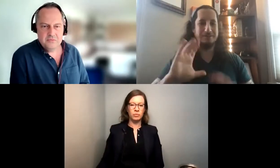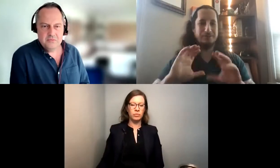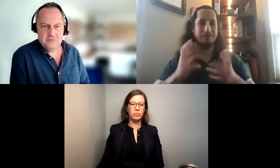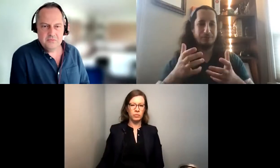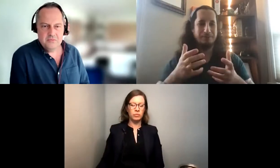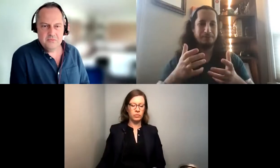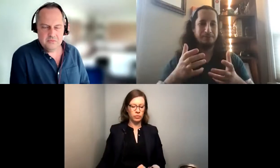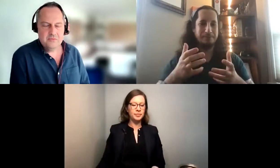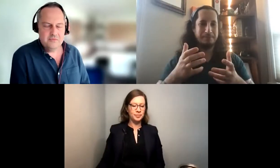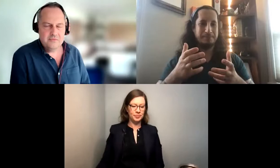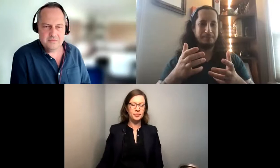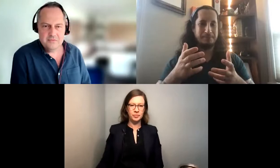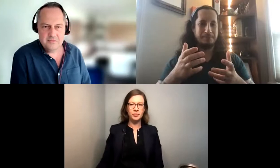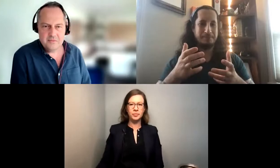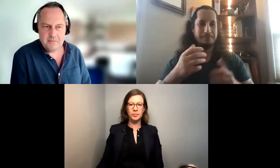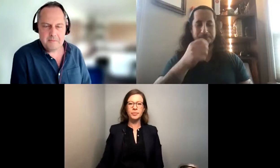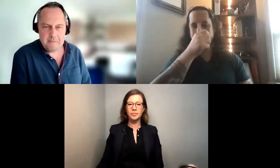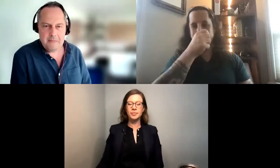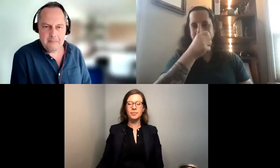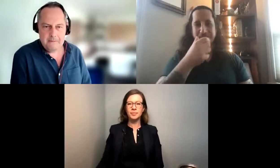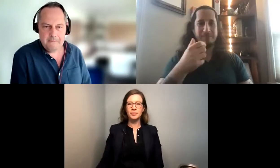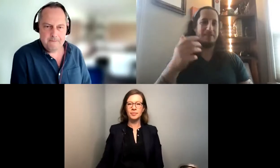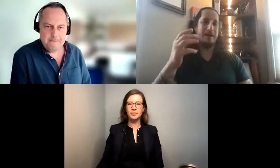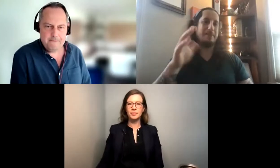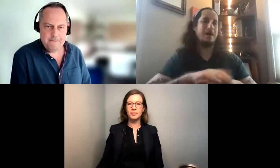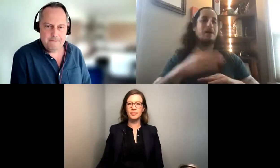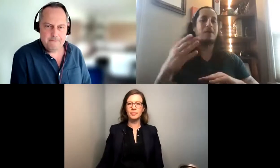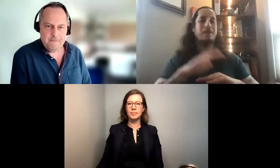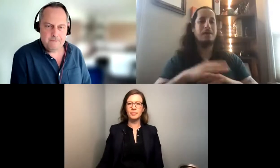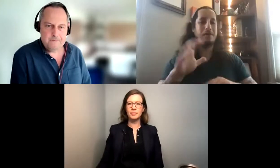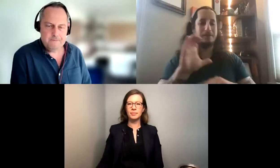Thad Starner, his group.